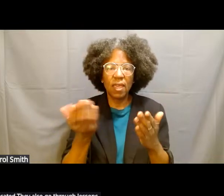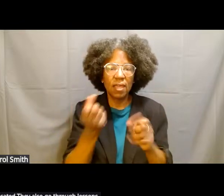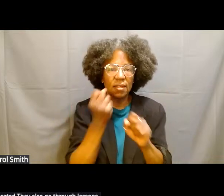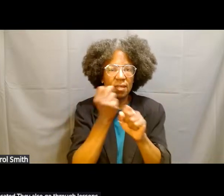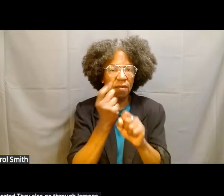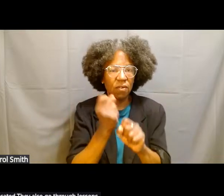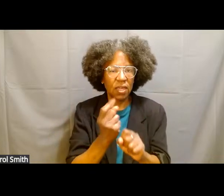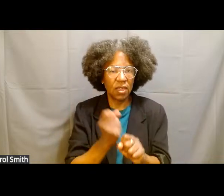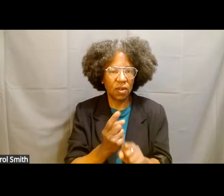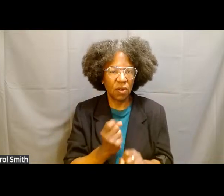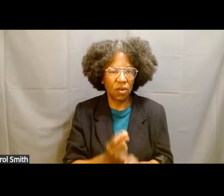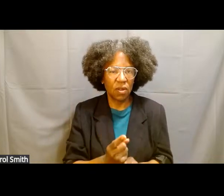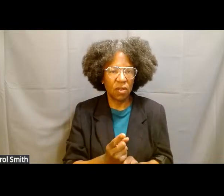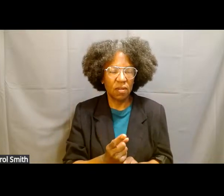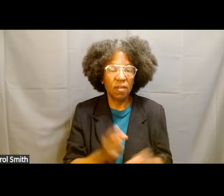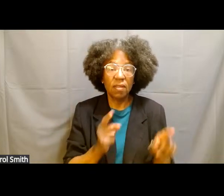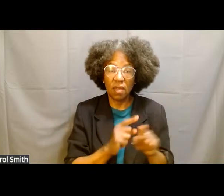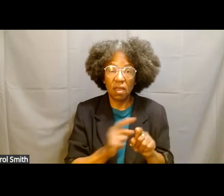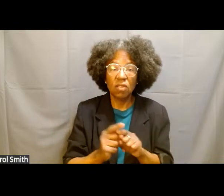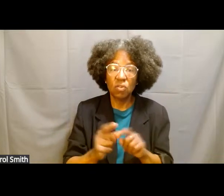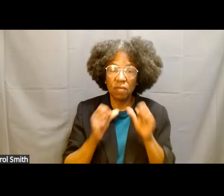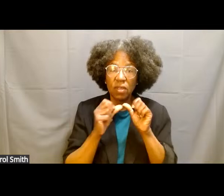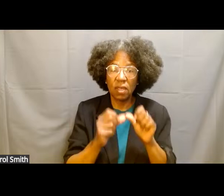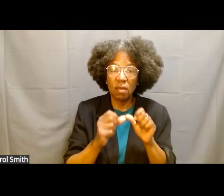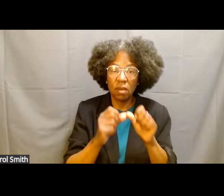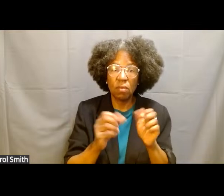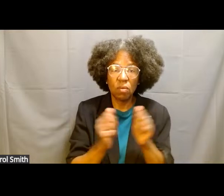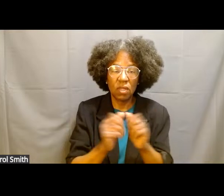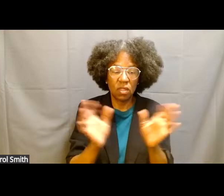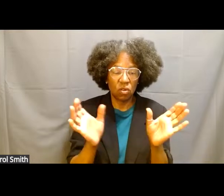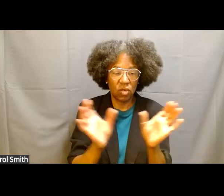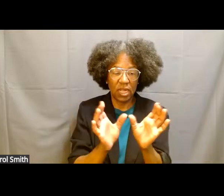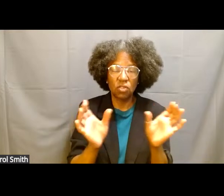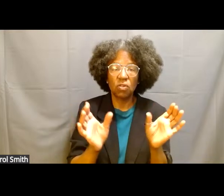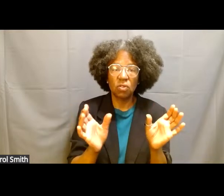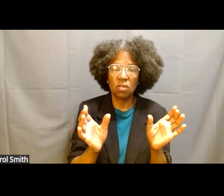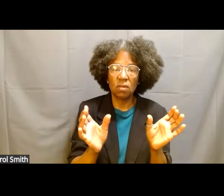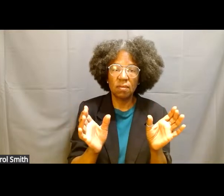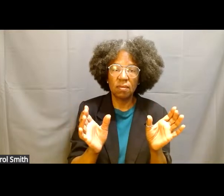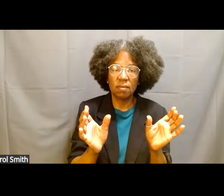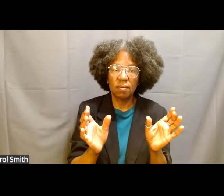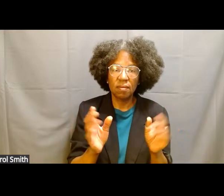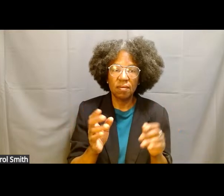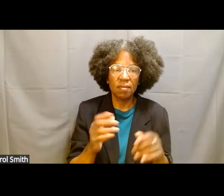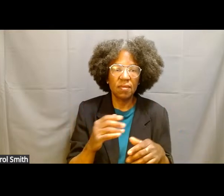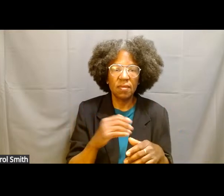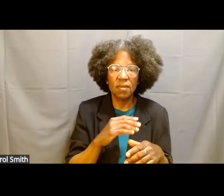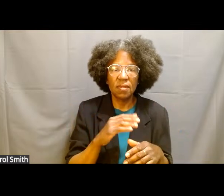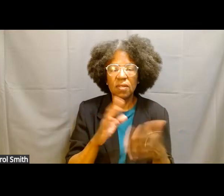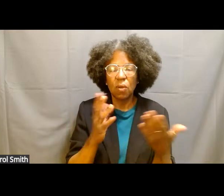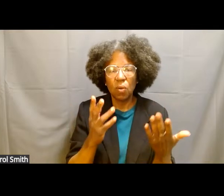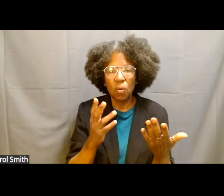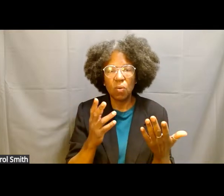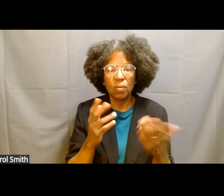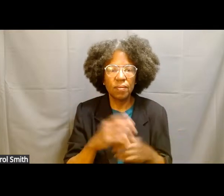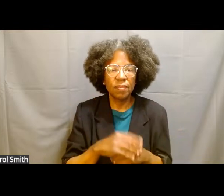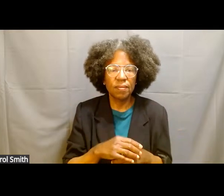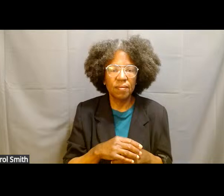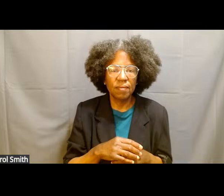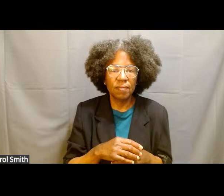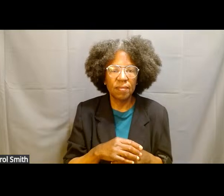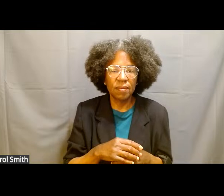They also have to keep up with their credentialing. So I guess I'll just stop with